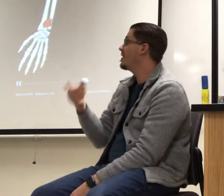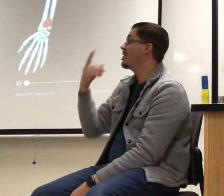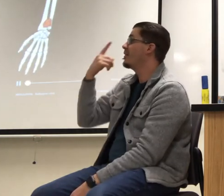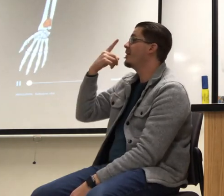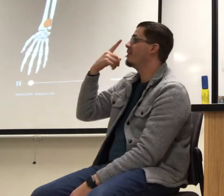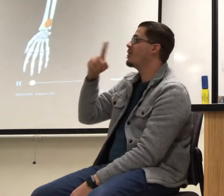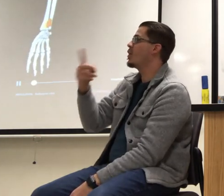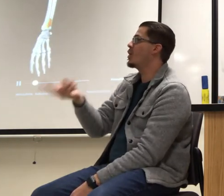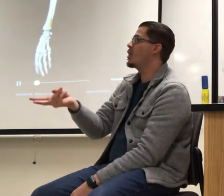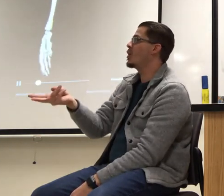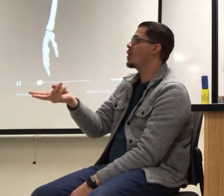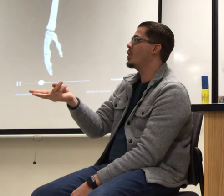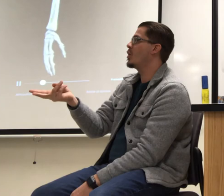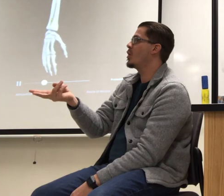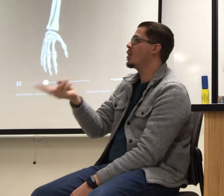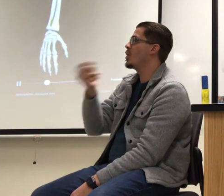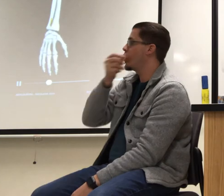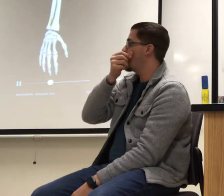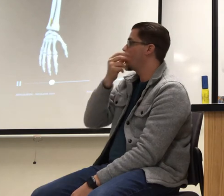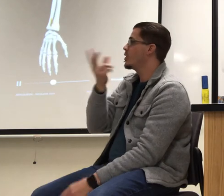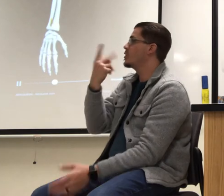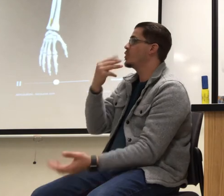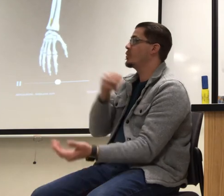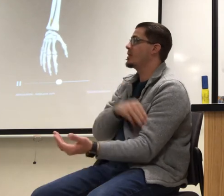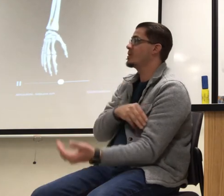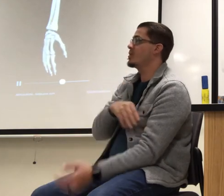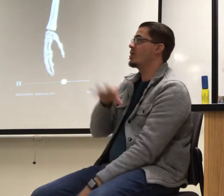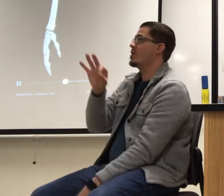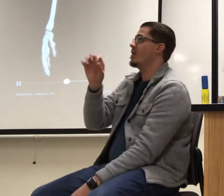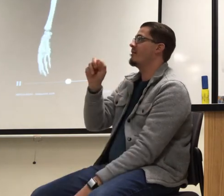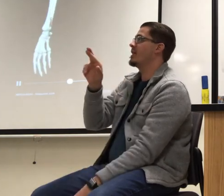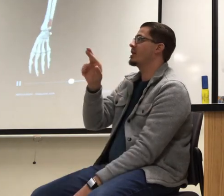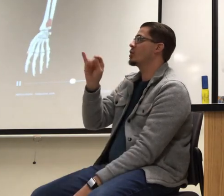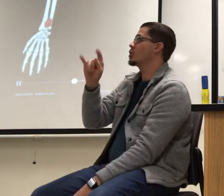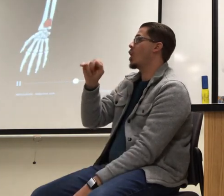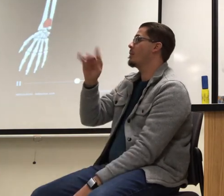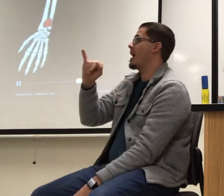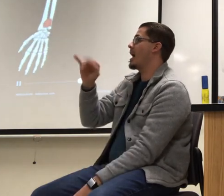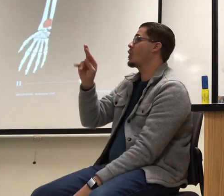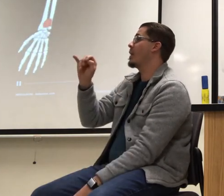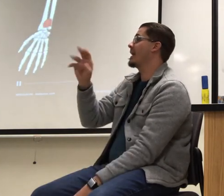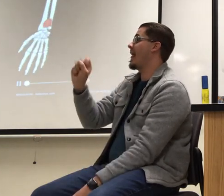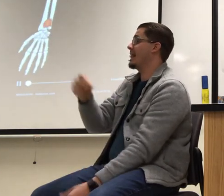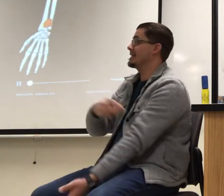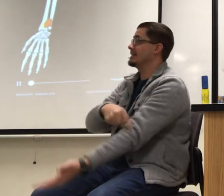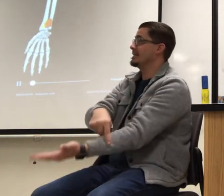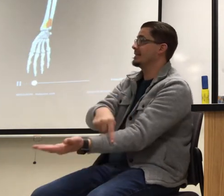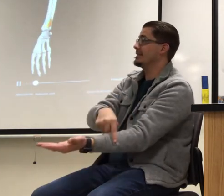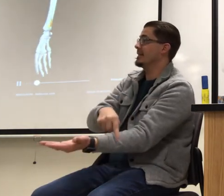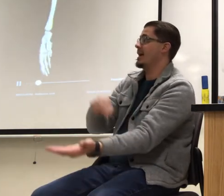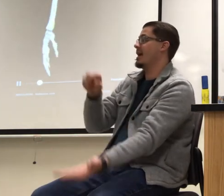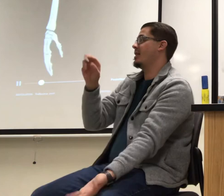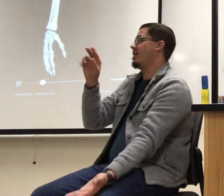for two muscles, flexor carpi radialis, flexor carpi ulnaris.